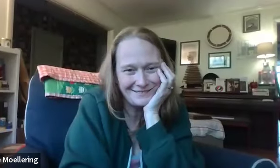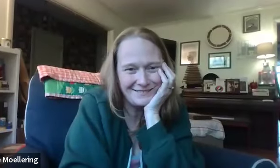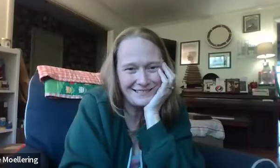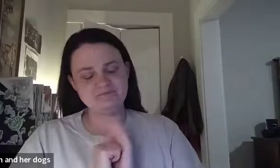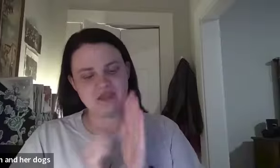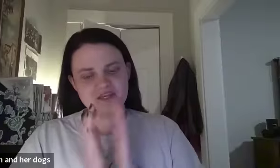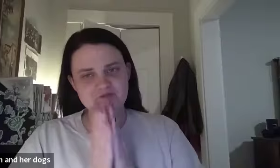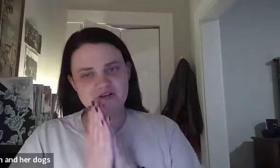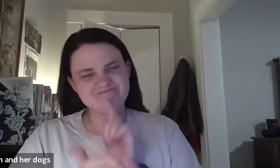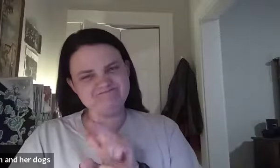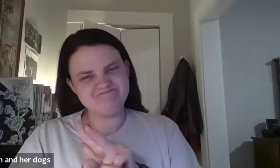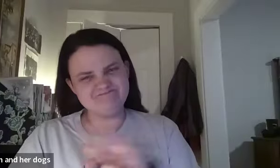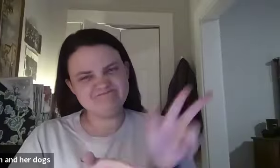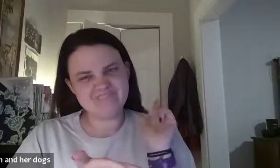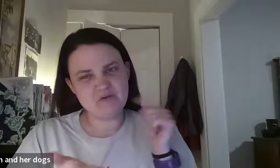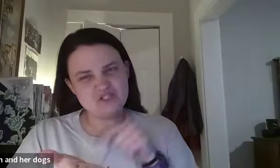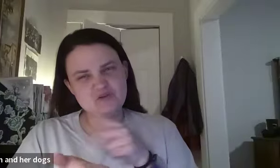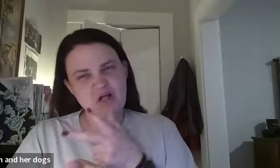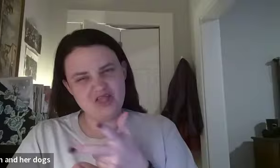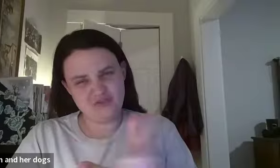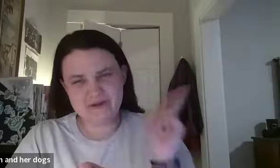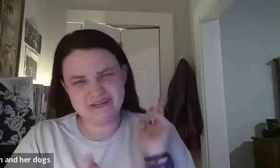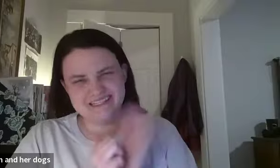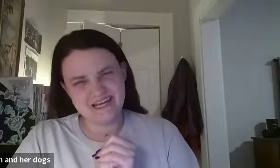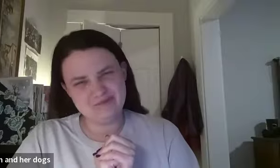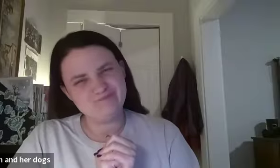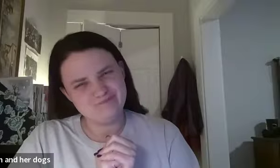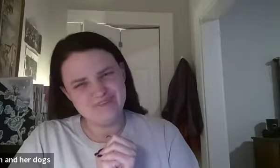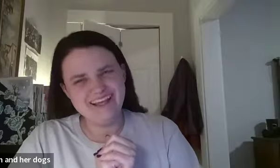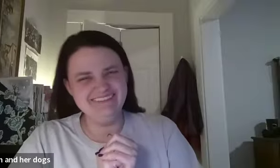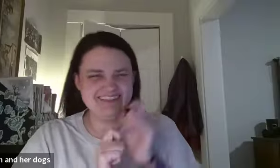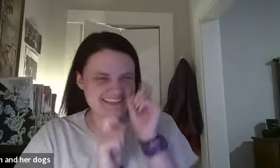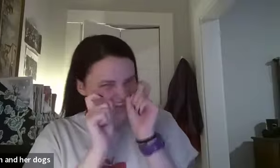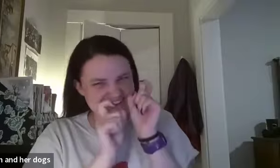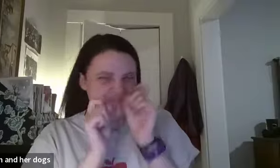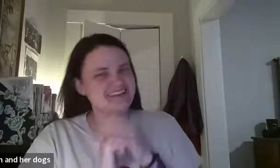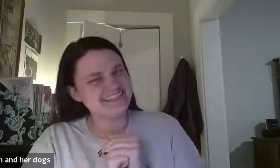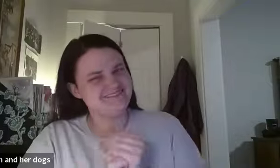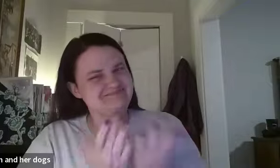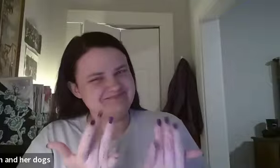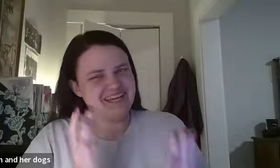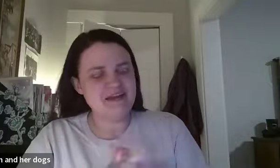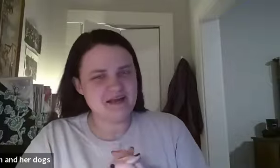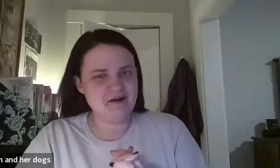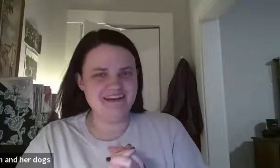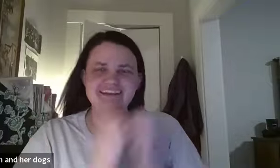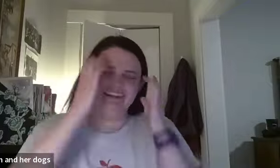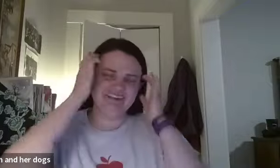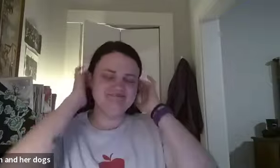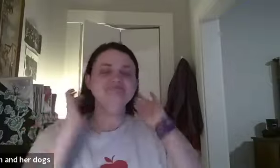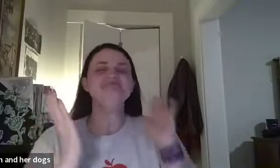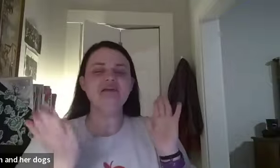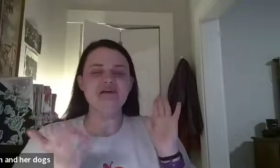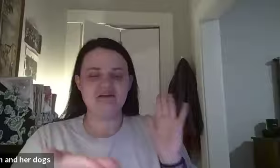like, your book, it was due 3 weeks ago. With that like little face, like, come on.